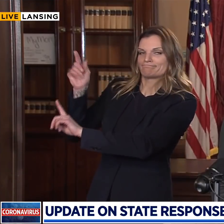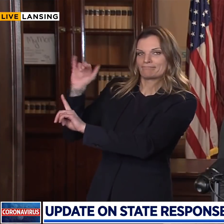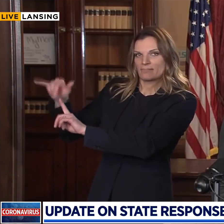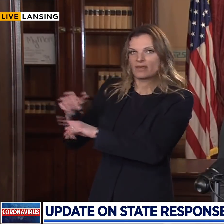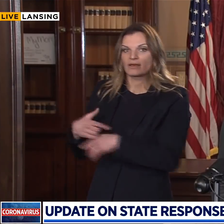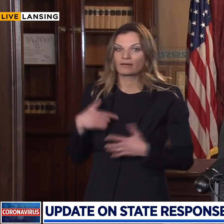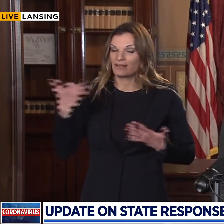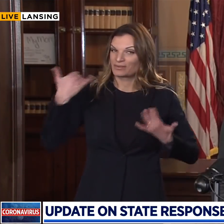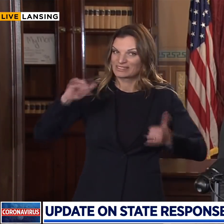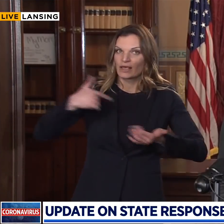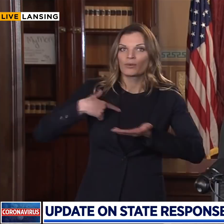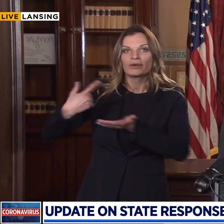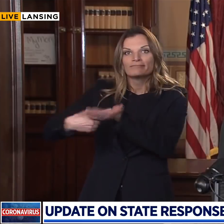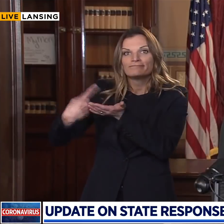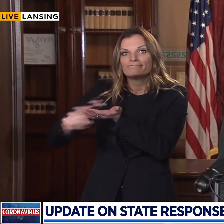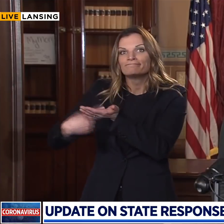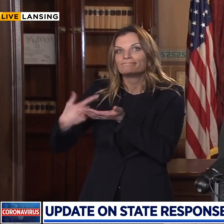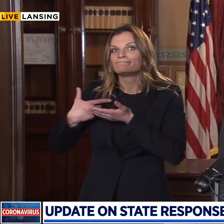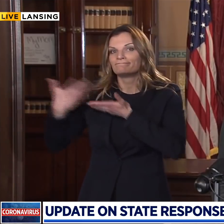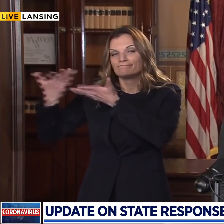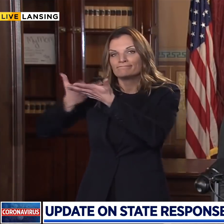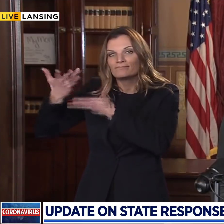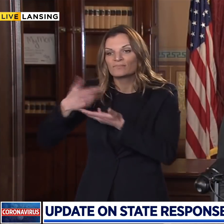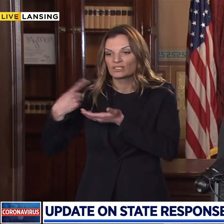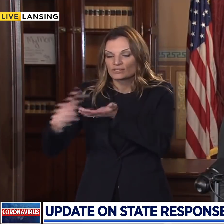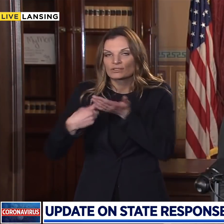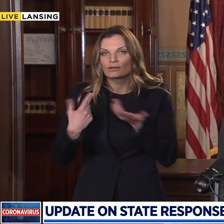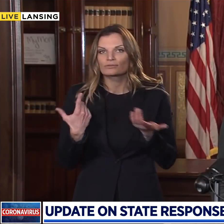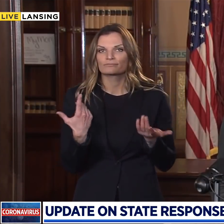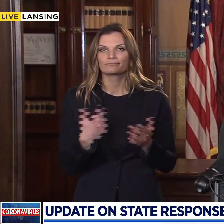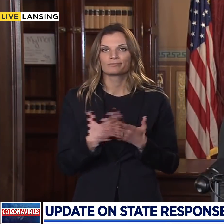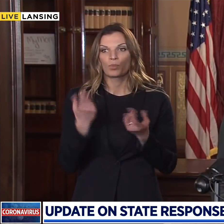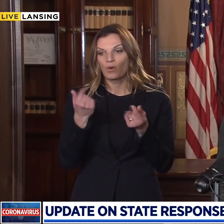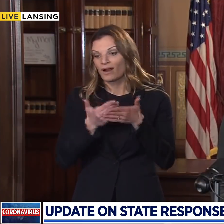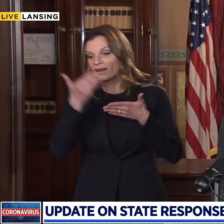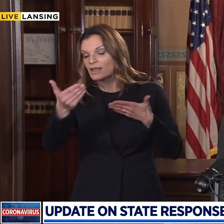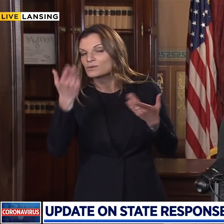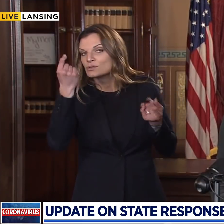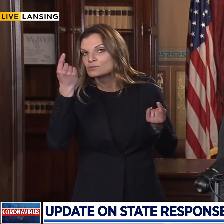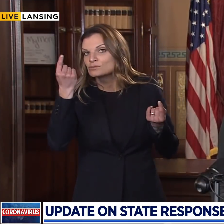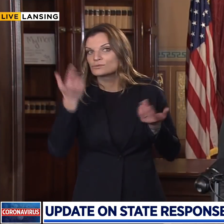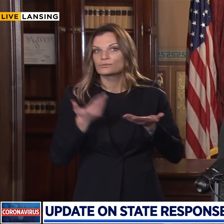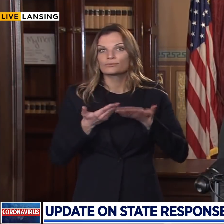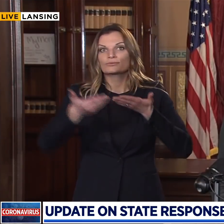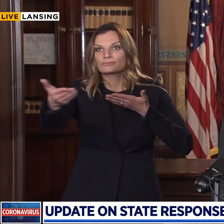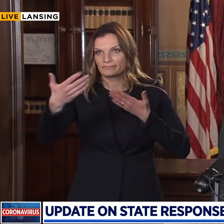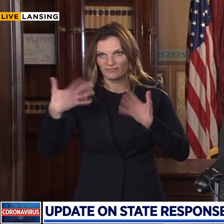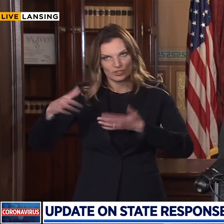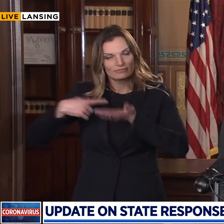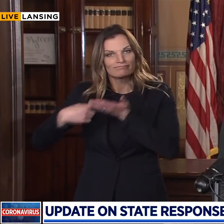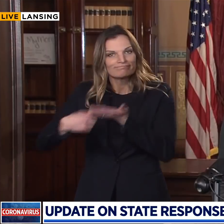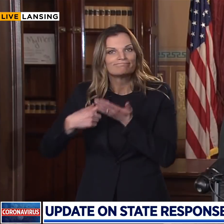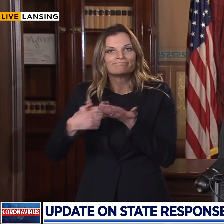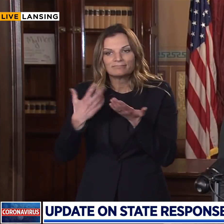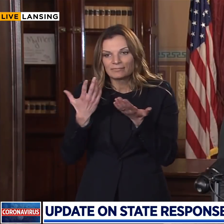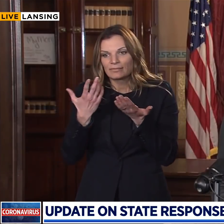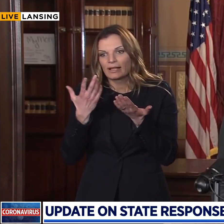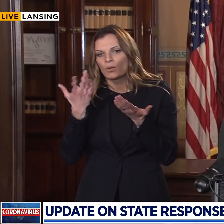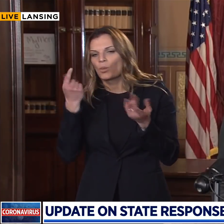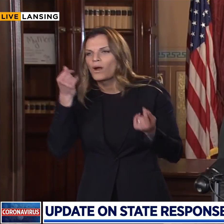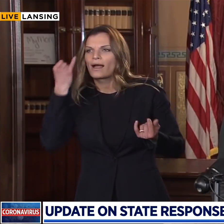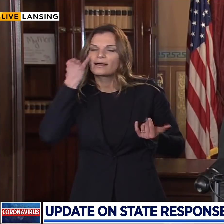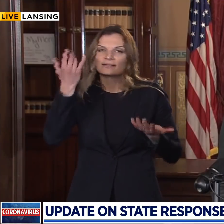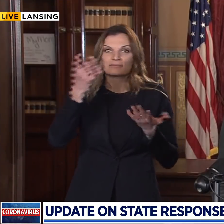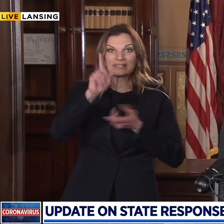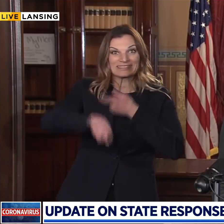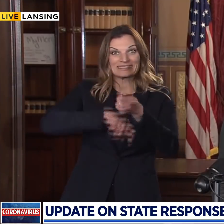updates and discussion about what next steps might look like, but it is too early to